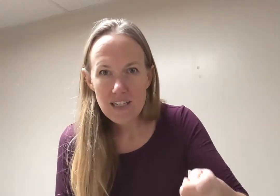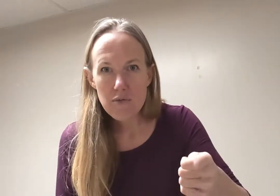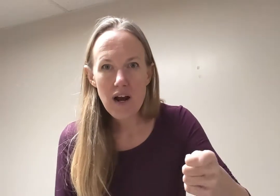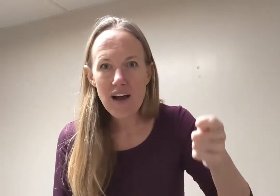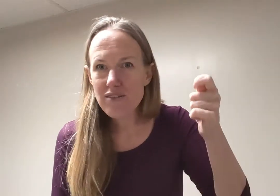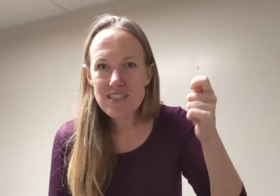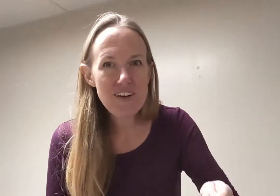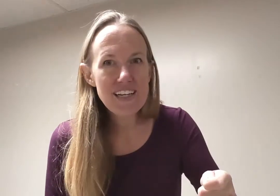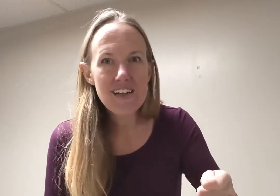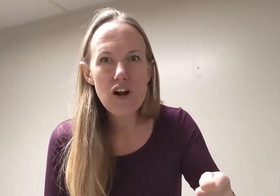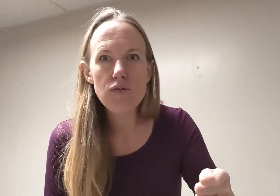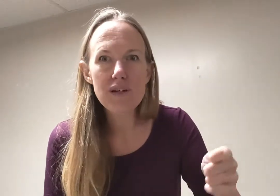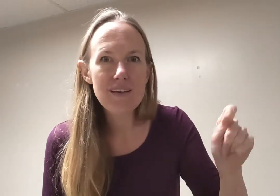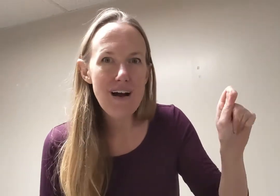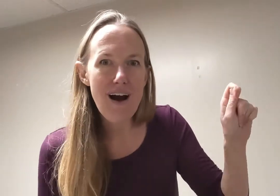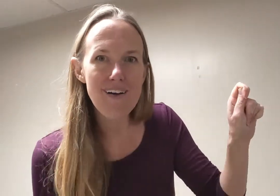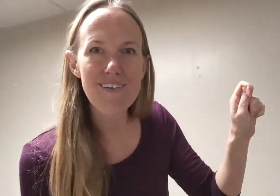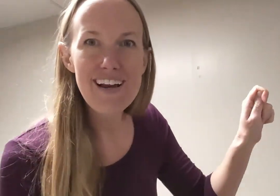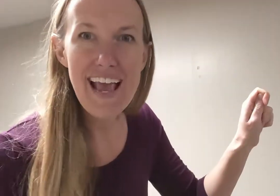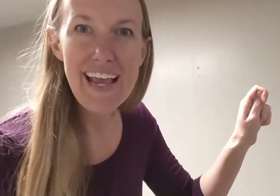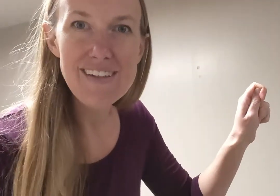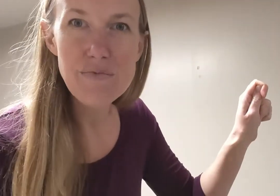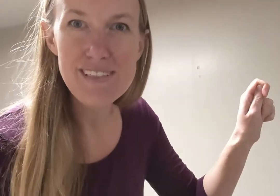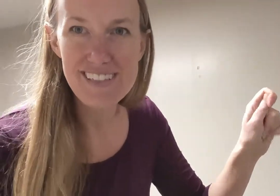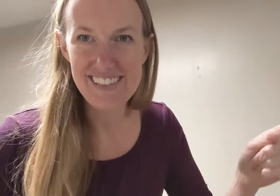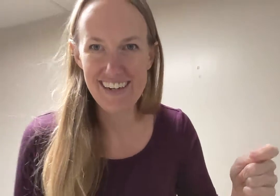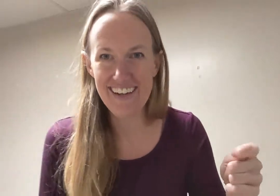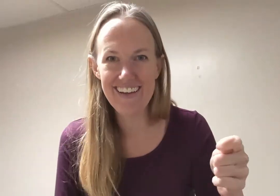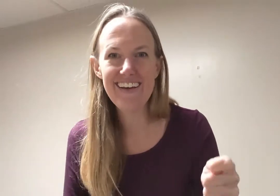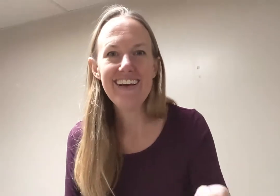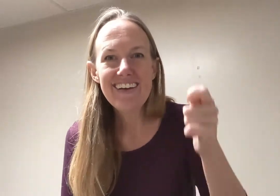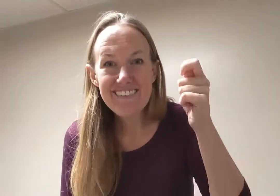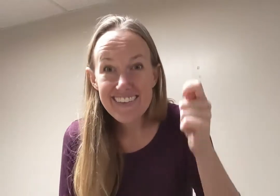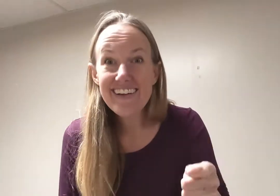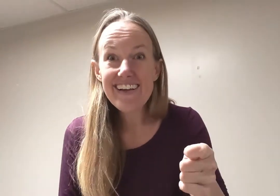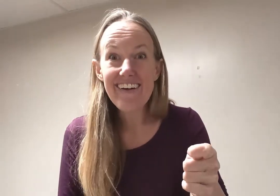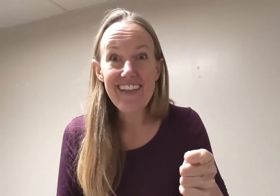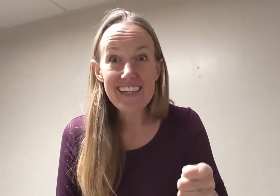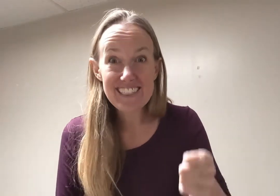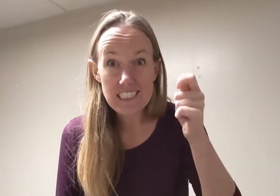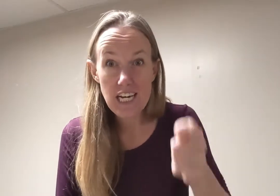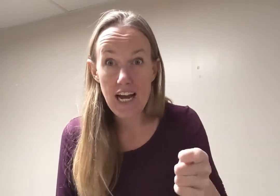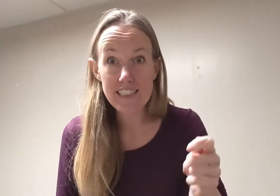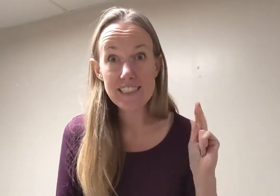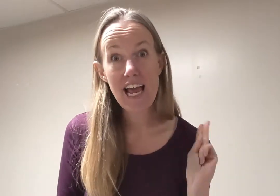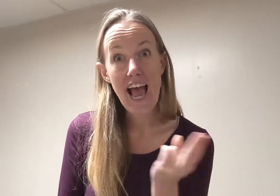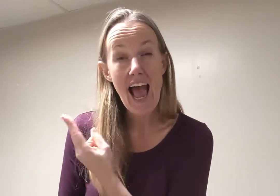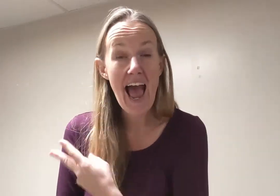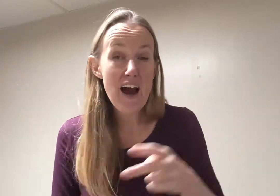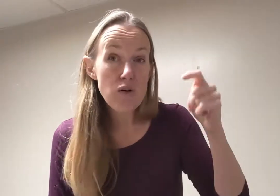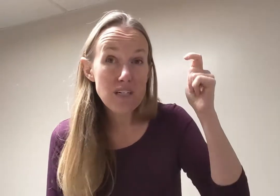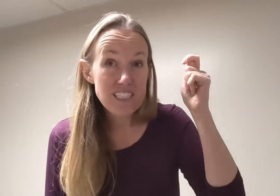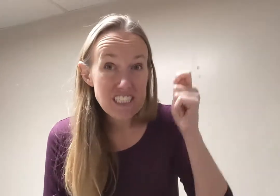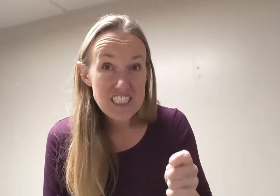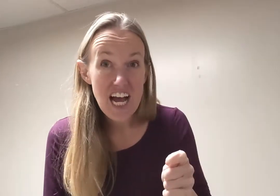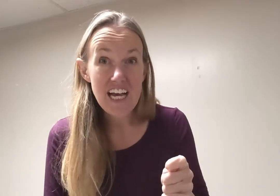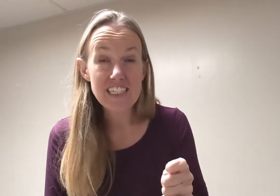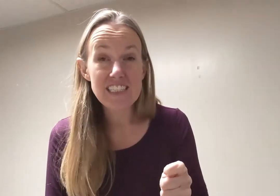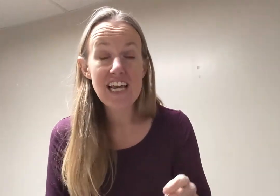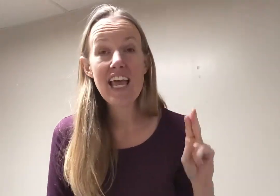But I always find it a really awkward hand position. There you go, that's judge. Our judge